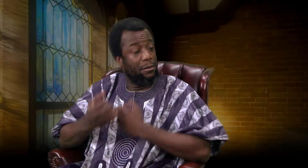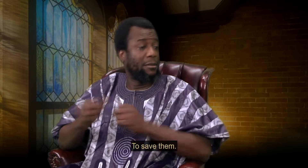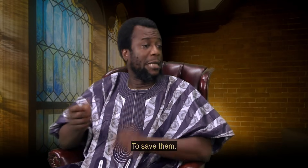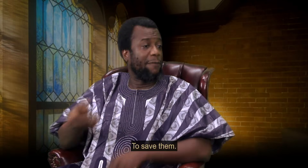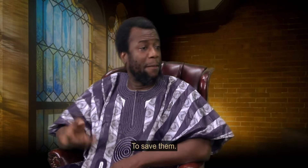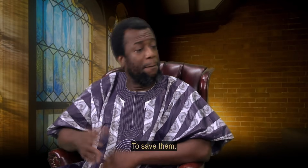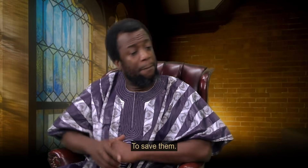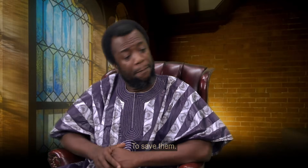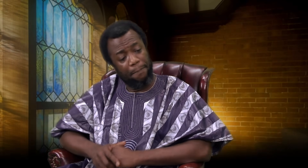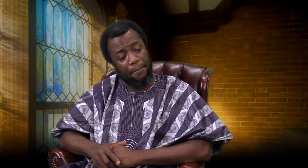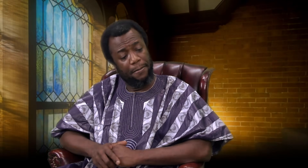To save them.